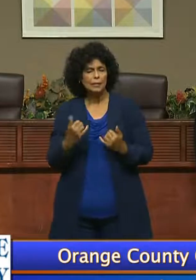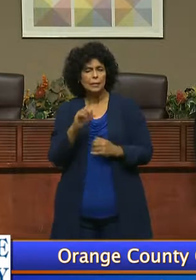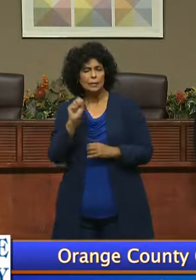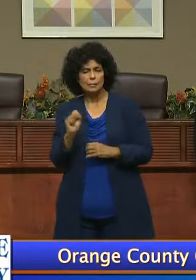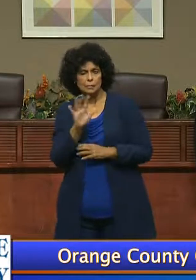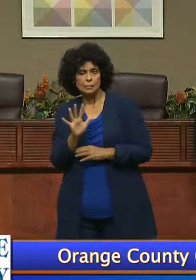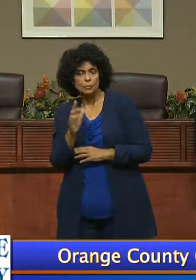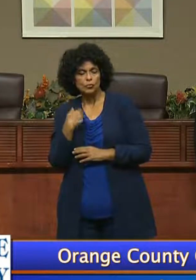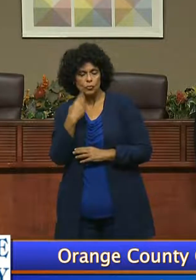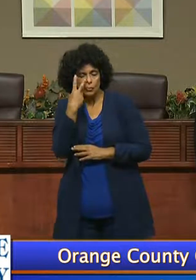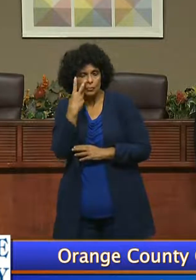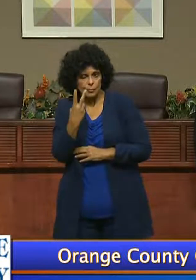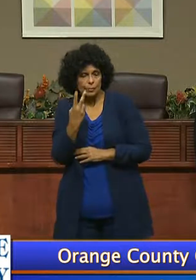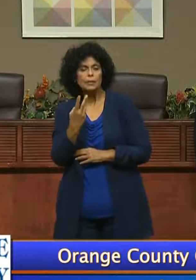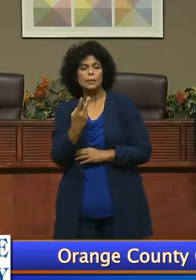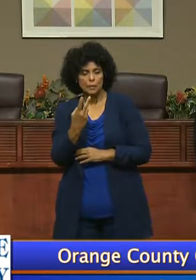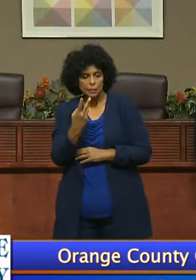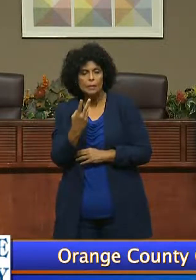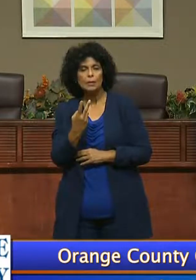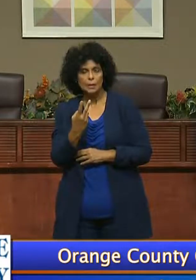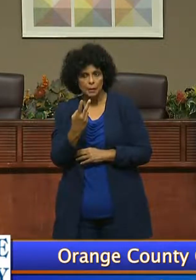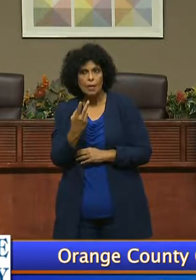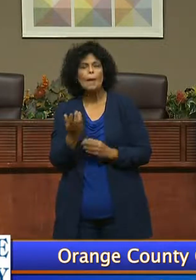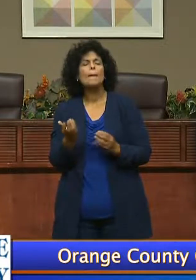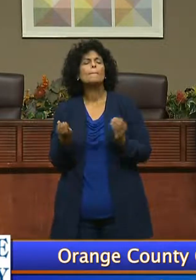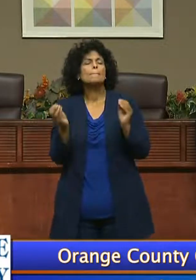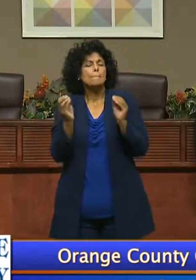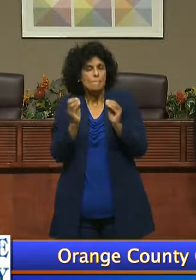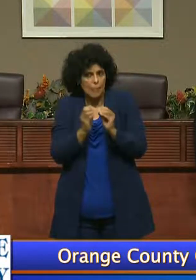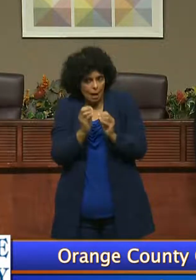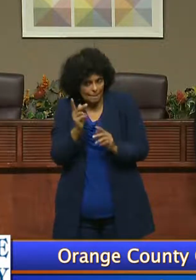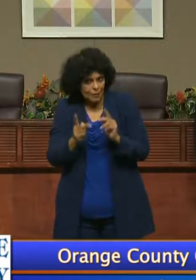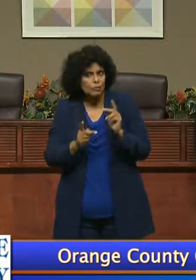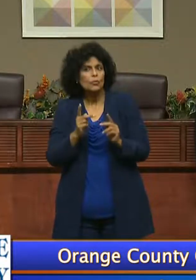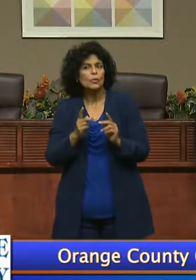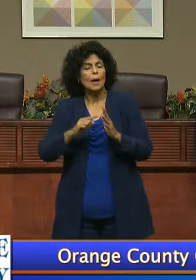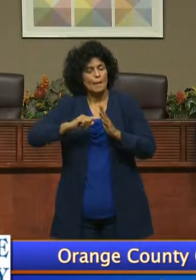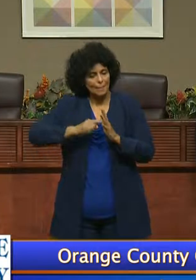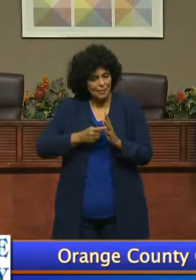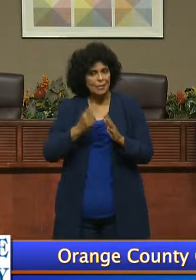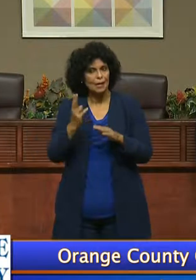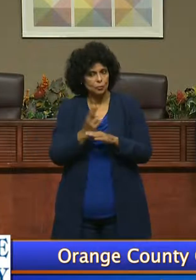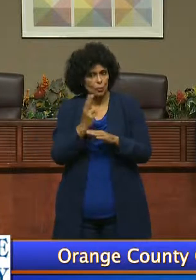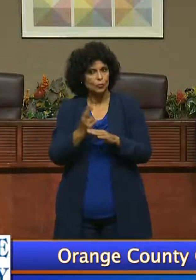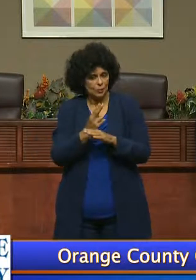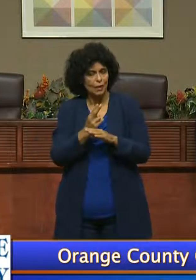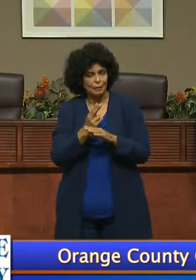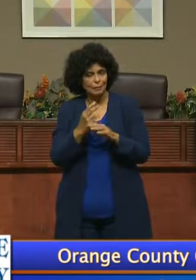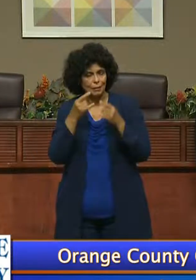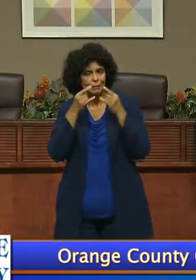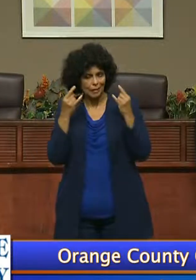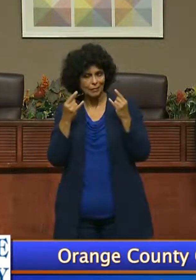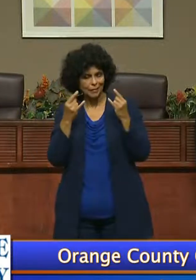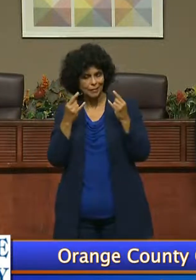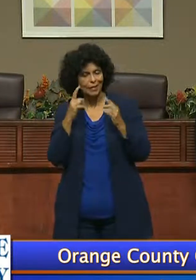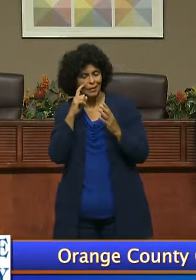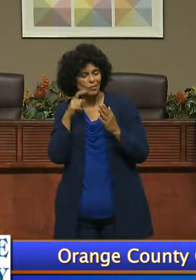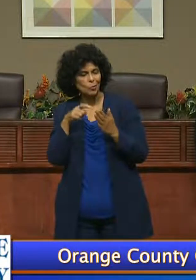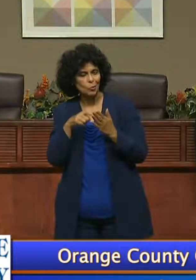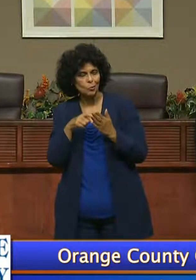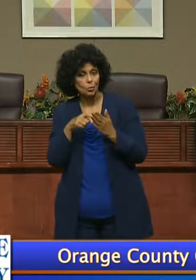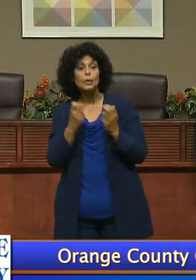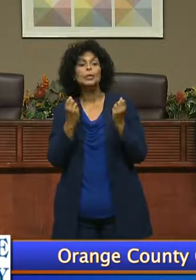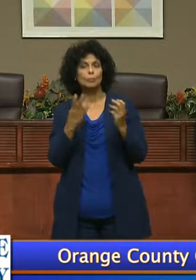es solamente en observación, he visto un incremento en el número de personas que están usando las máscaras. Y también he visto muchos